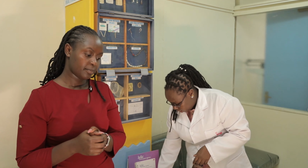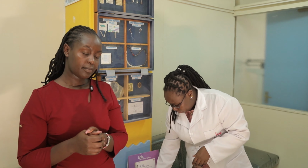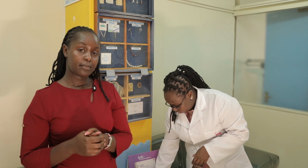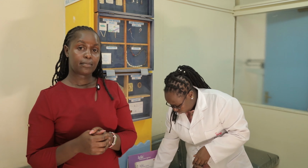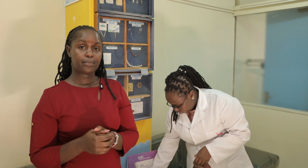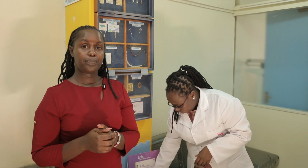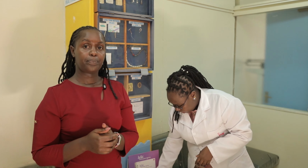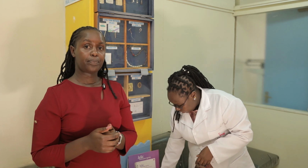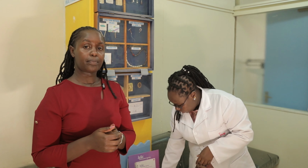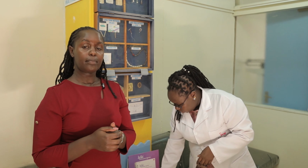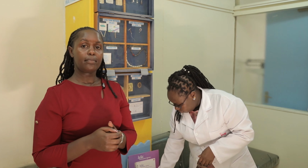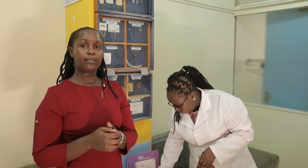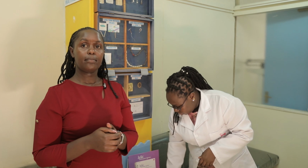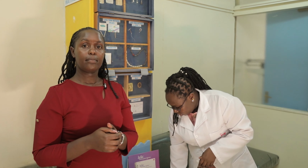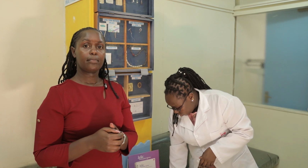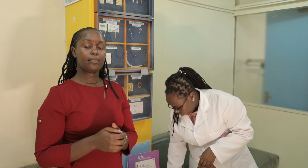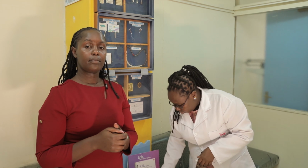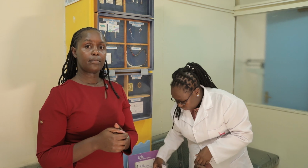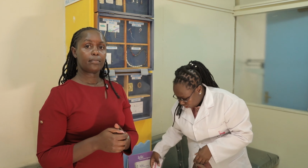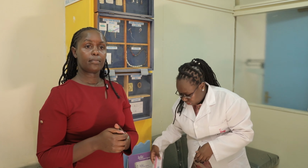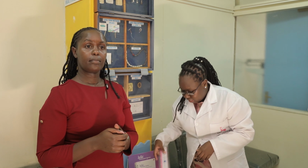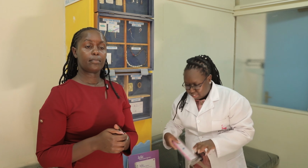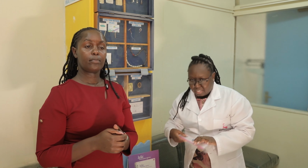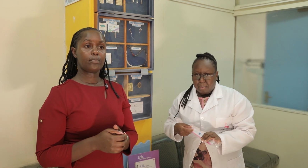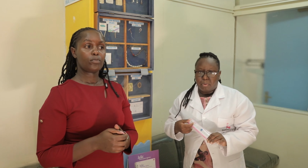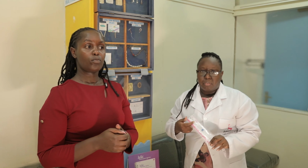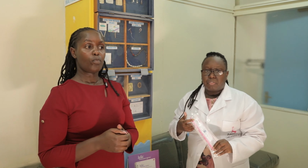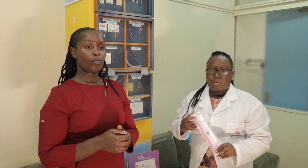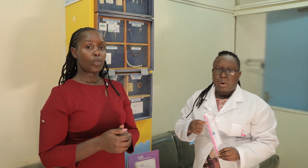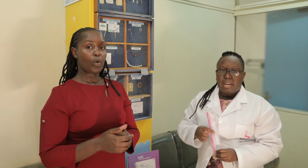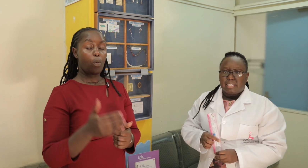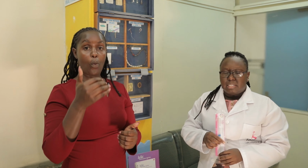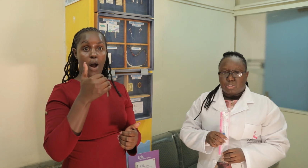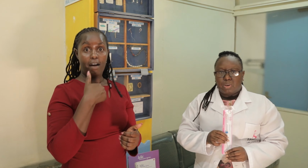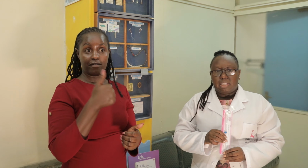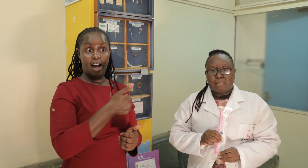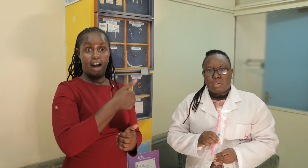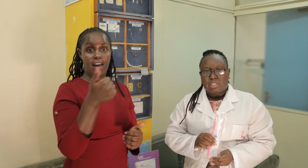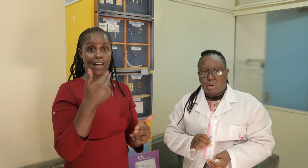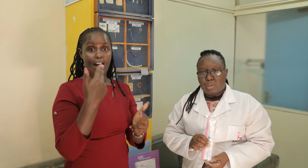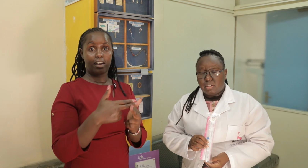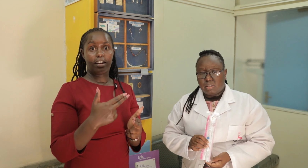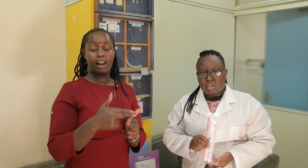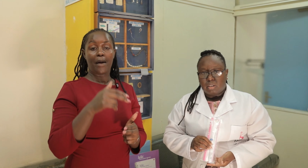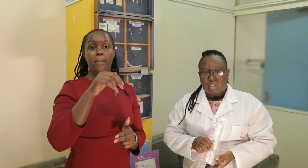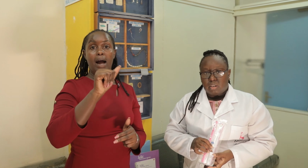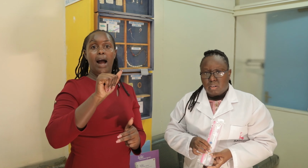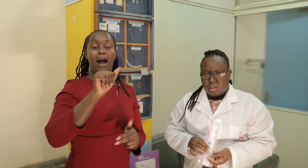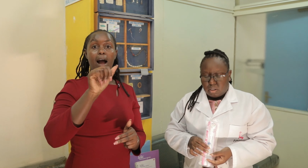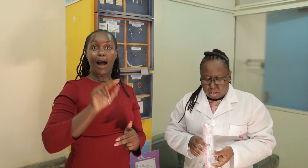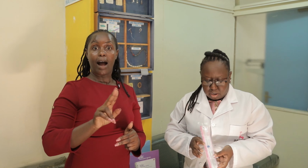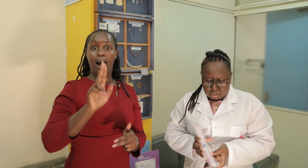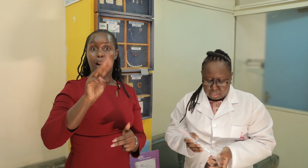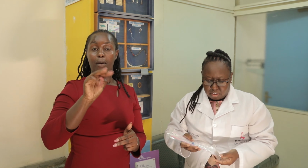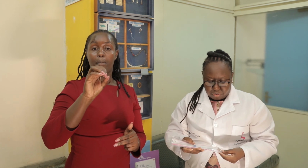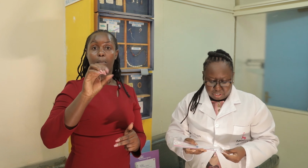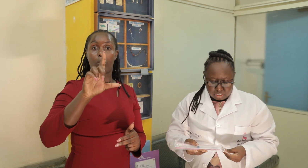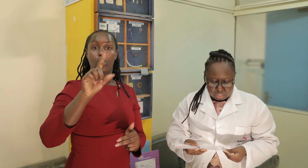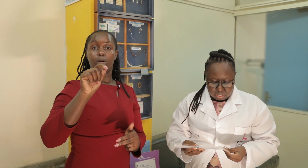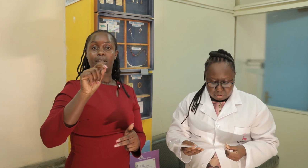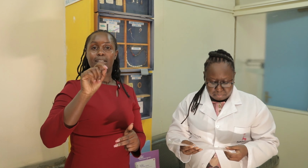So apart from that, we have another type of coil that is called a multi-load.